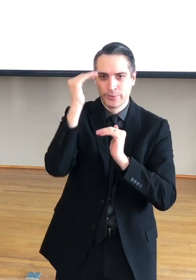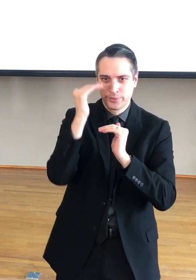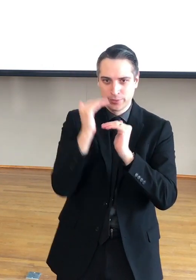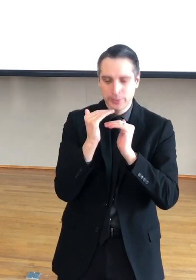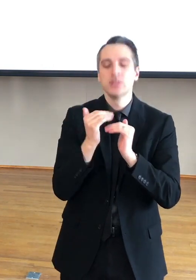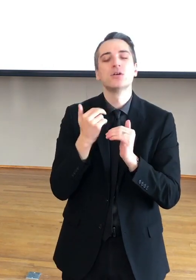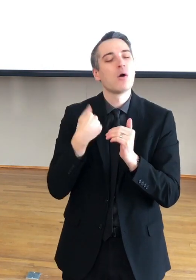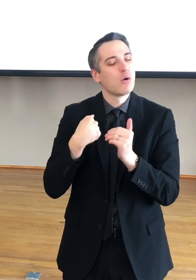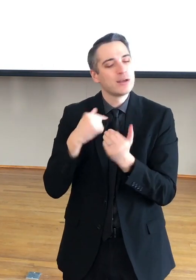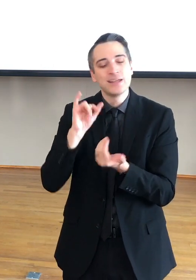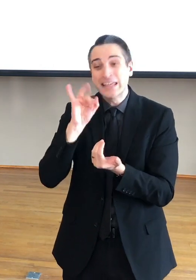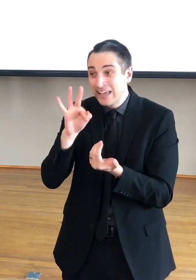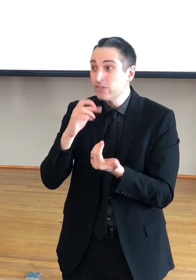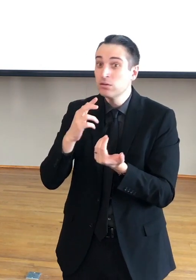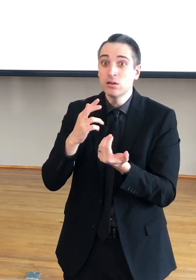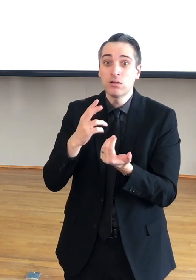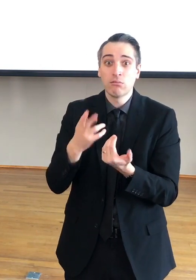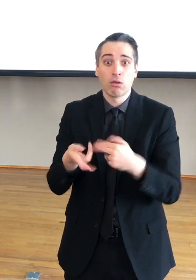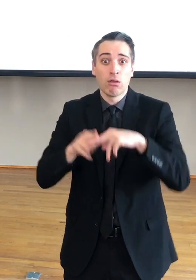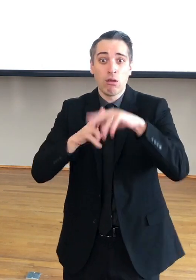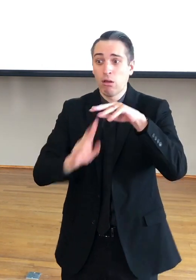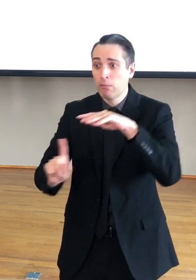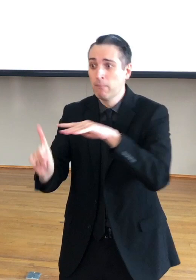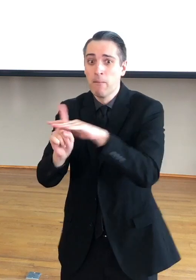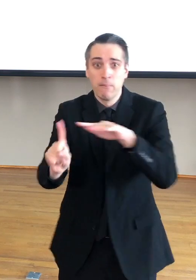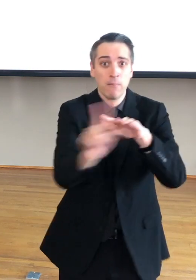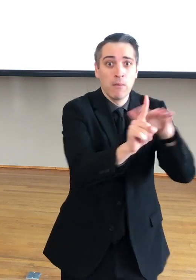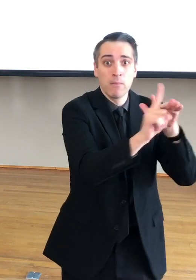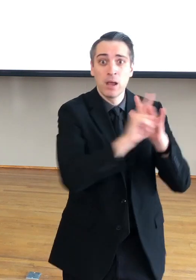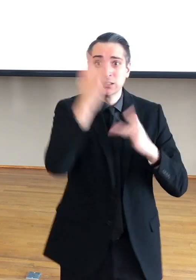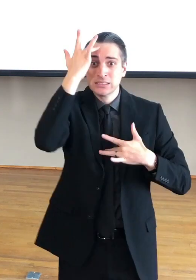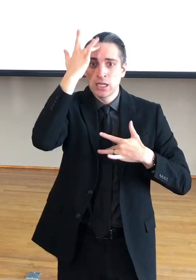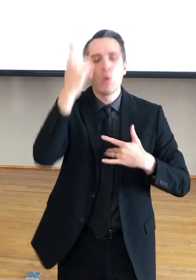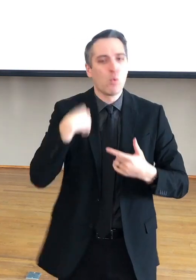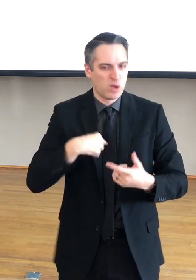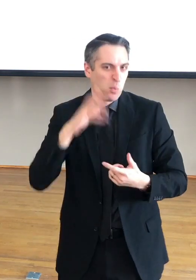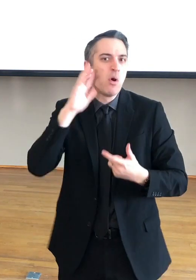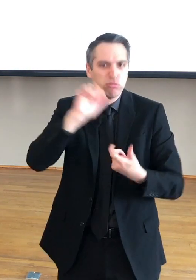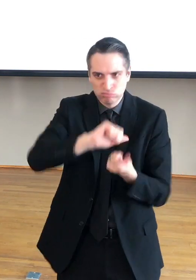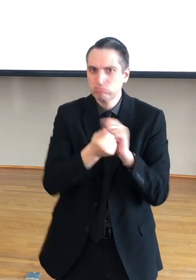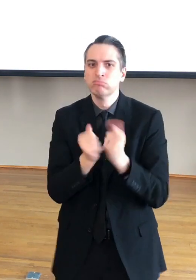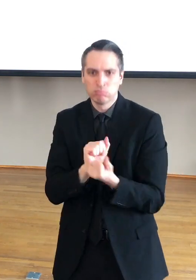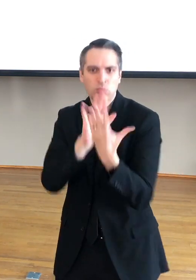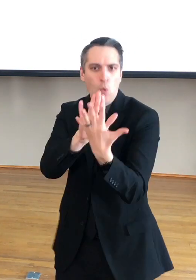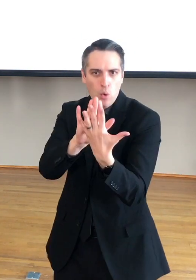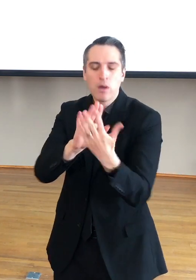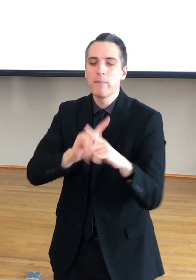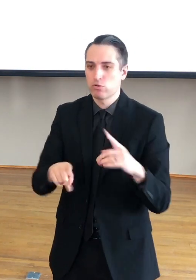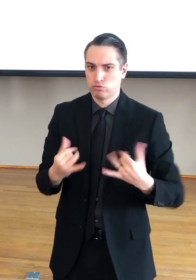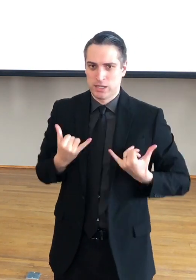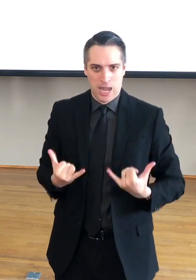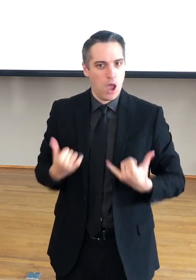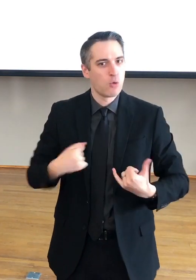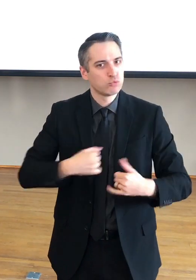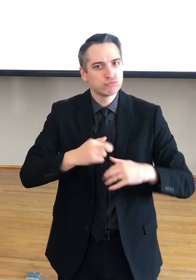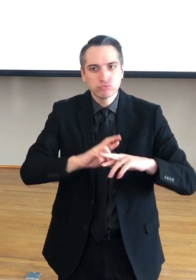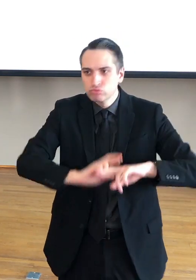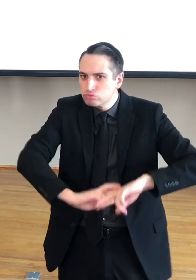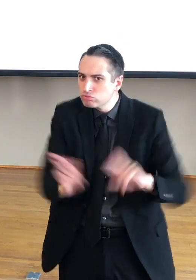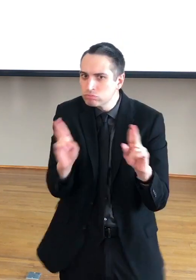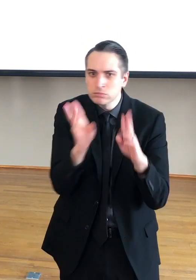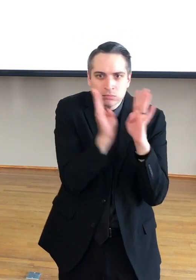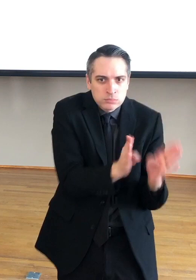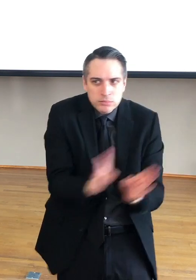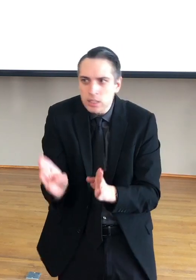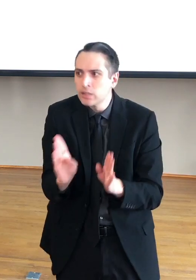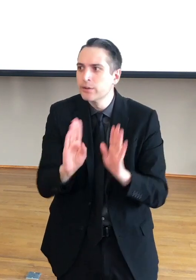step up to our actions. But proactively, this is where we are now. We're in position to do everything necessary to continue